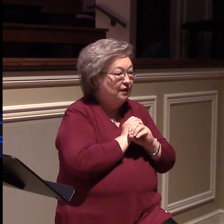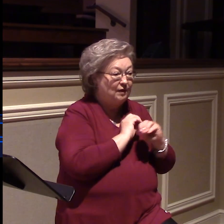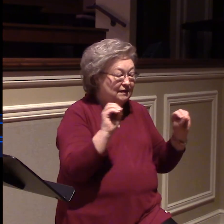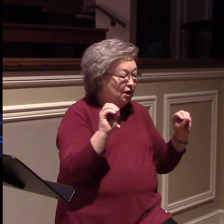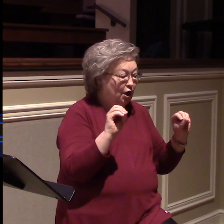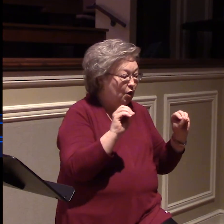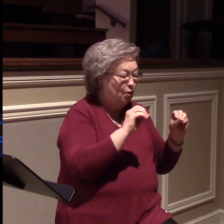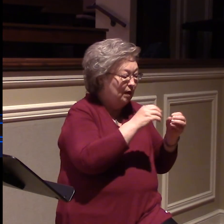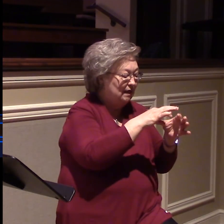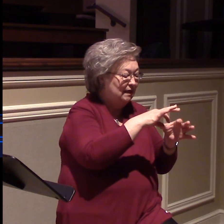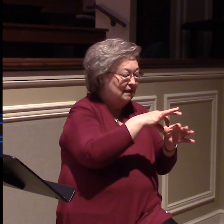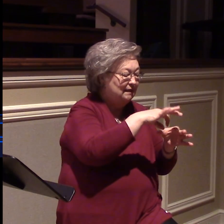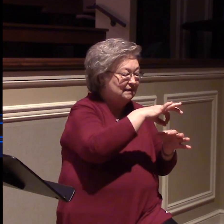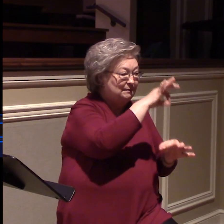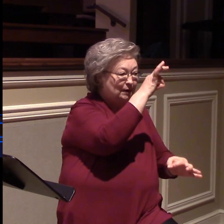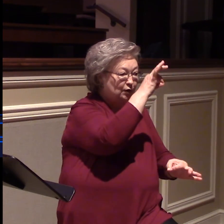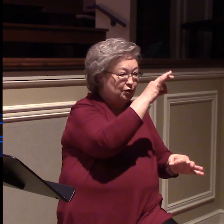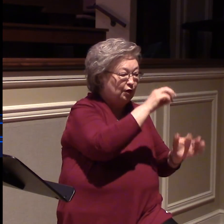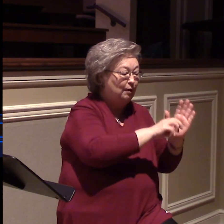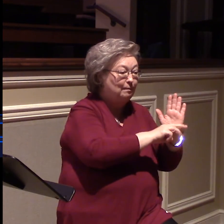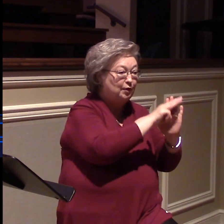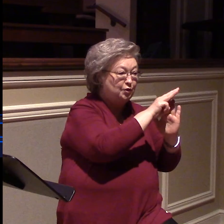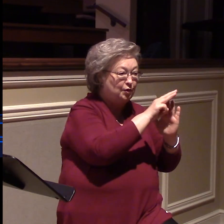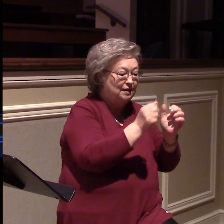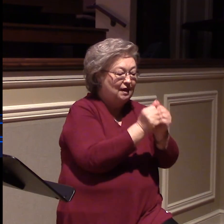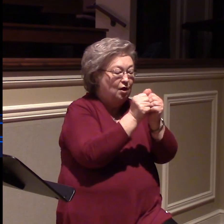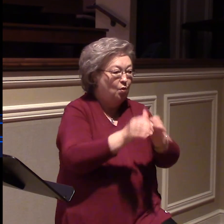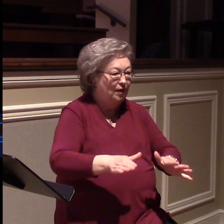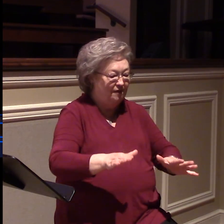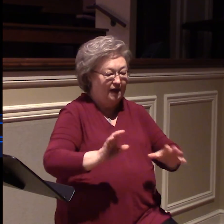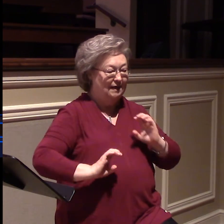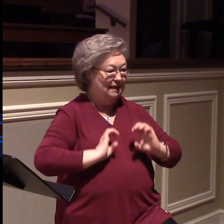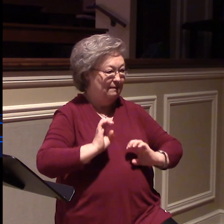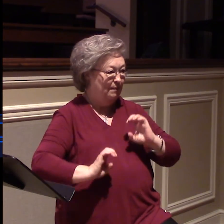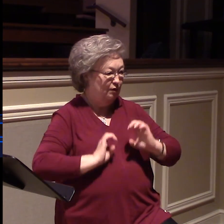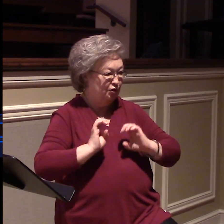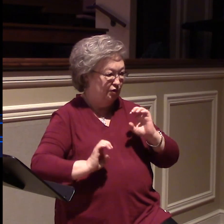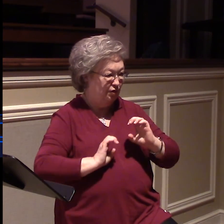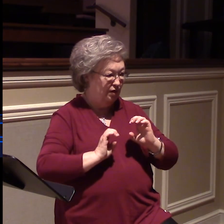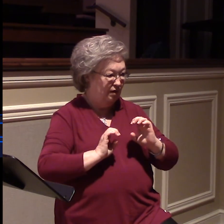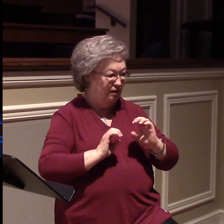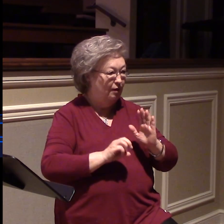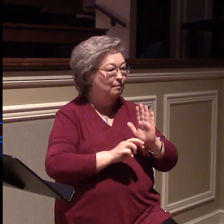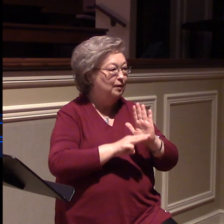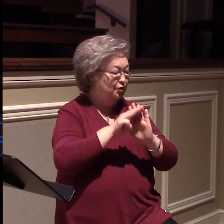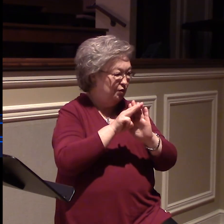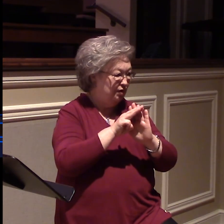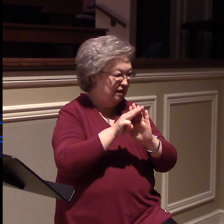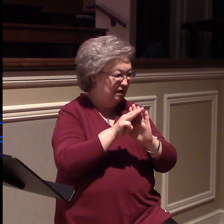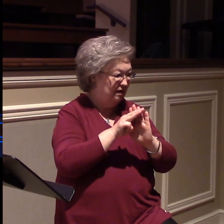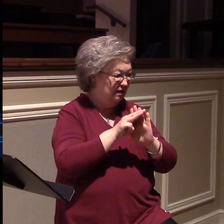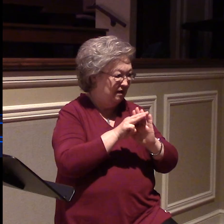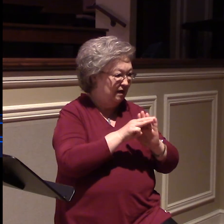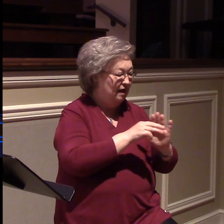emotional immaturity. There's no such thing as spiritual maturity and emotional immaturity. There's no such thing as a man who